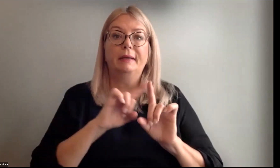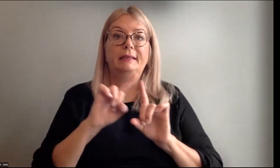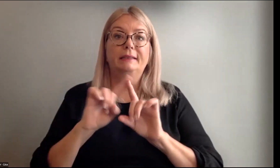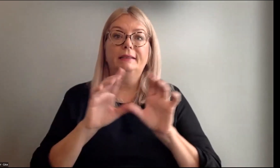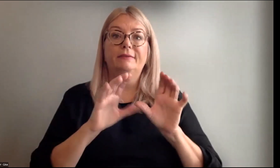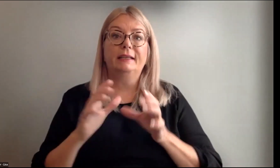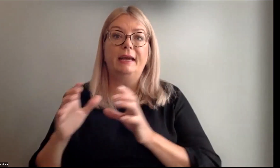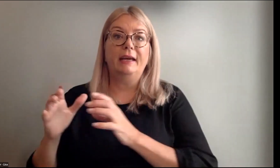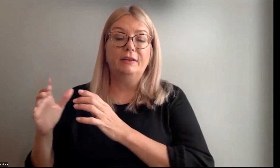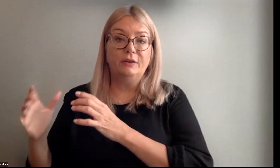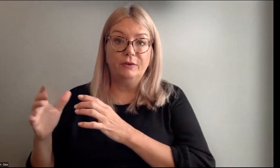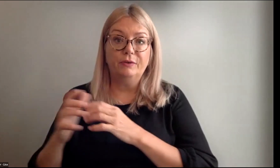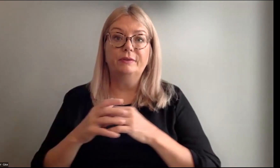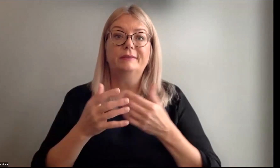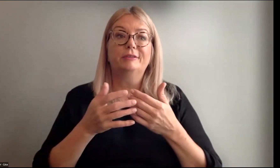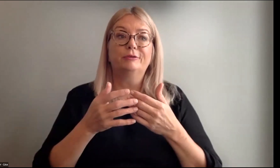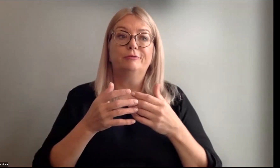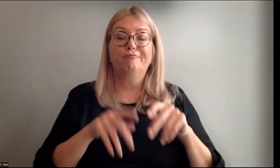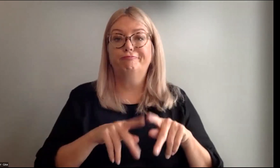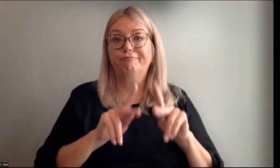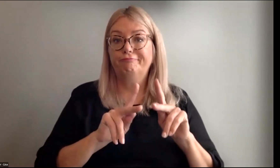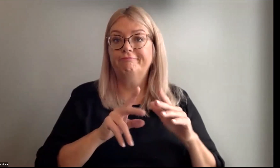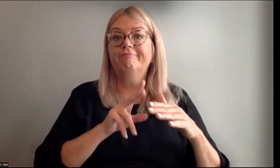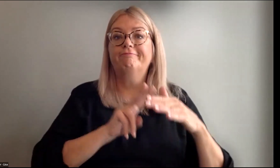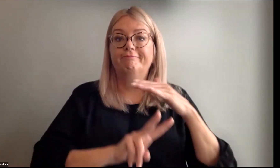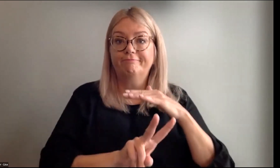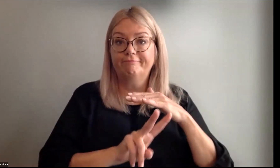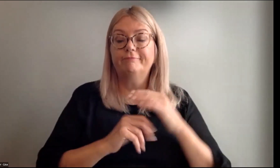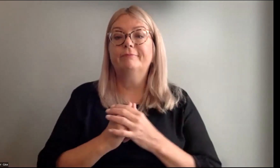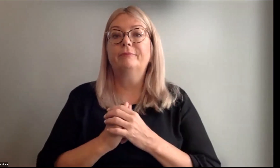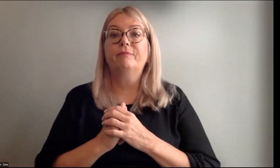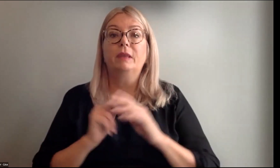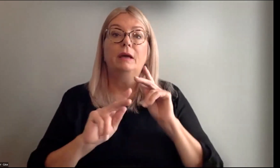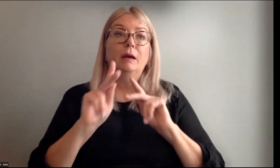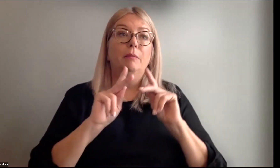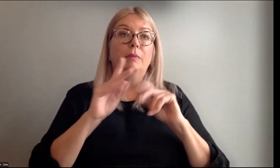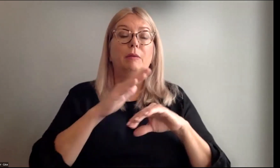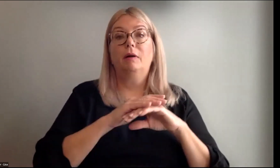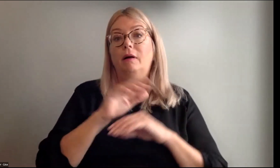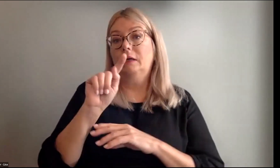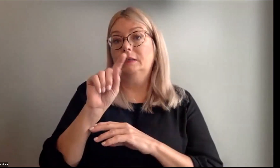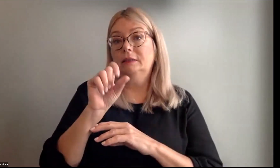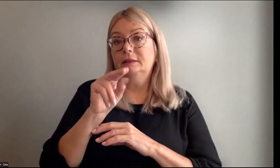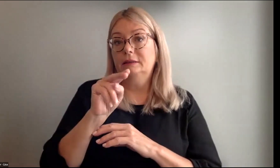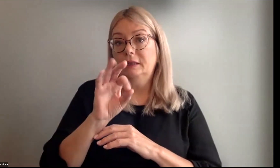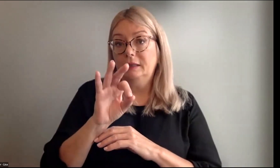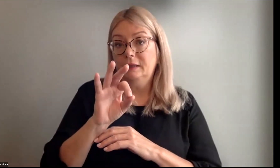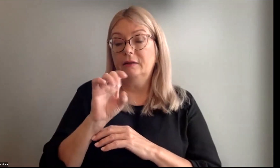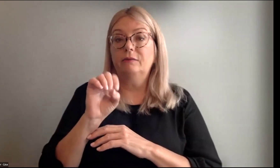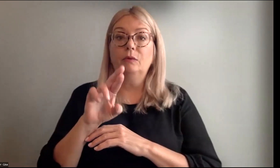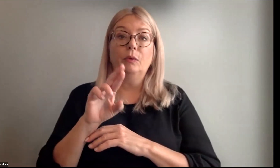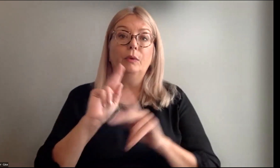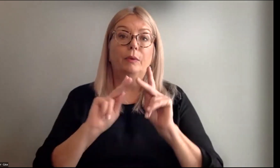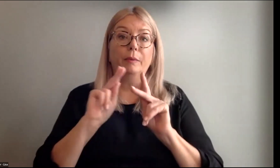sense as presumptive against equity and good conscience, like people who are on TANF, or people who